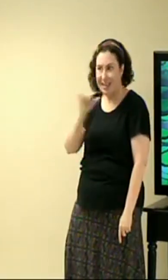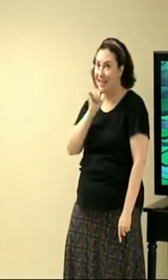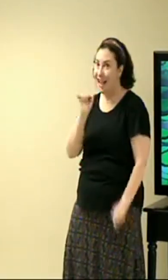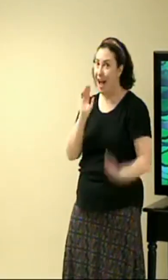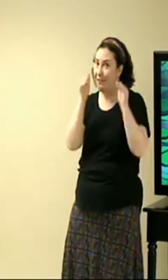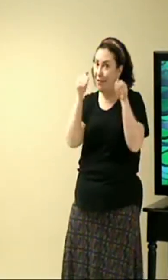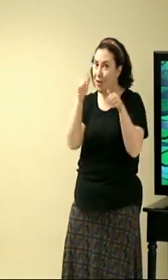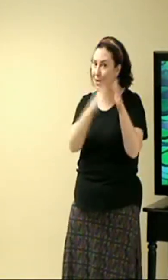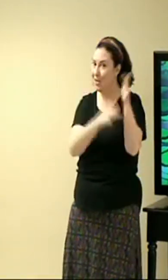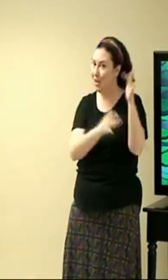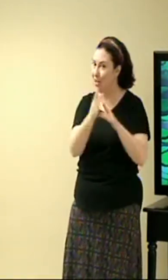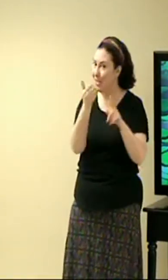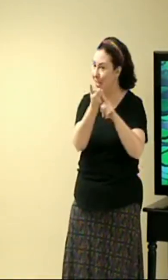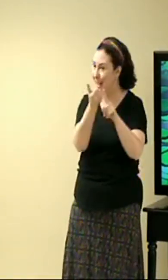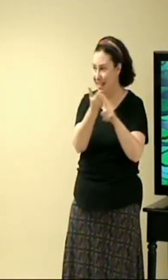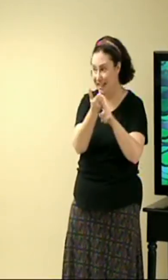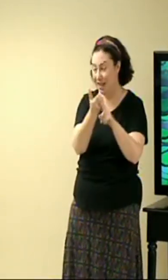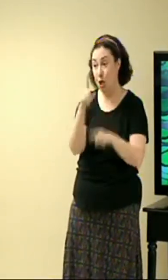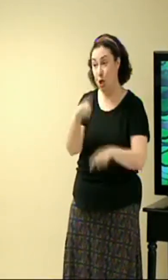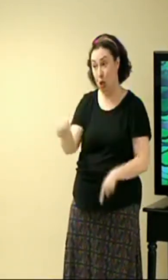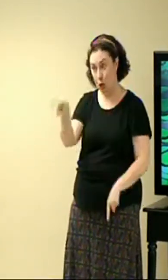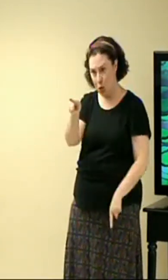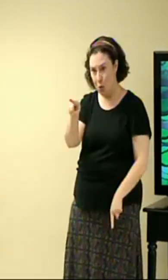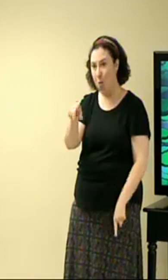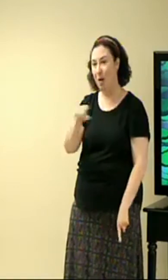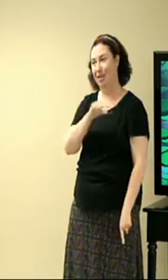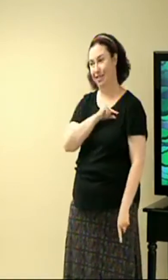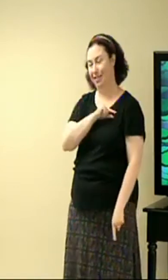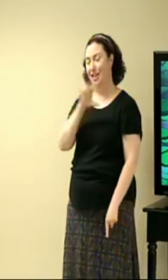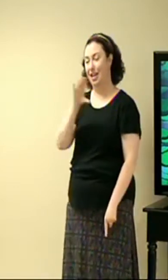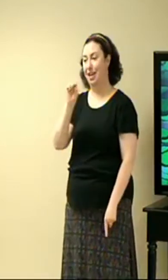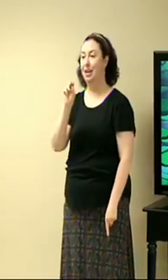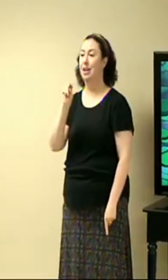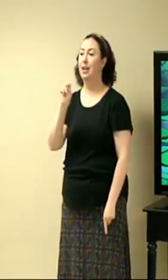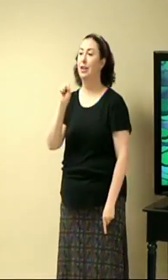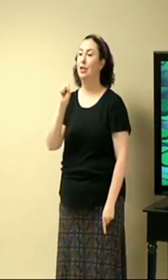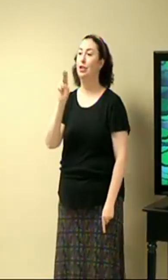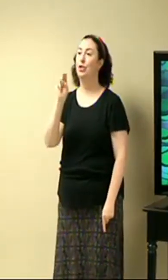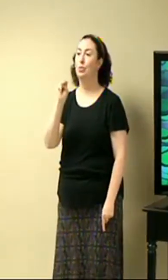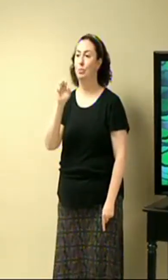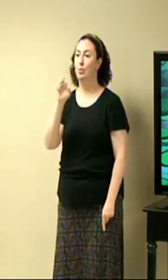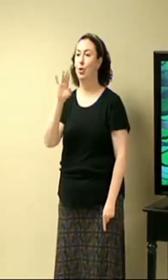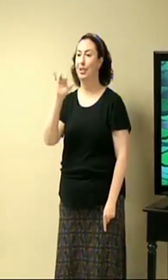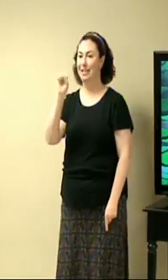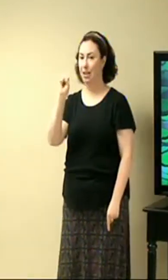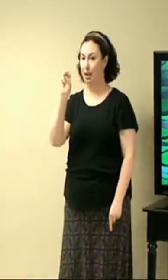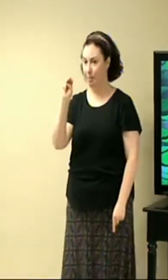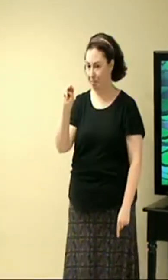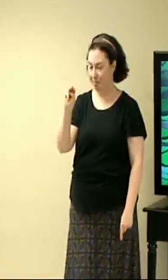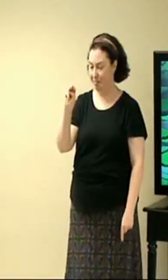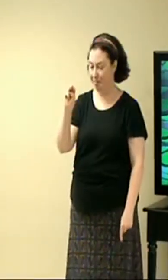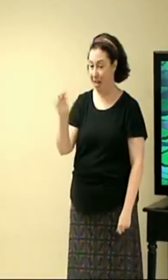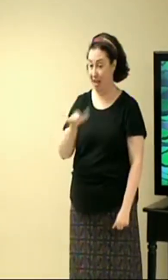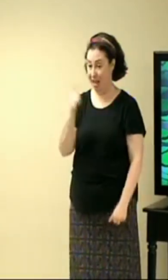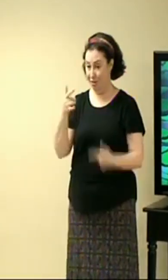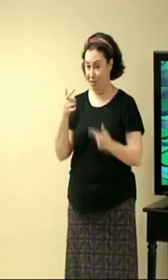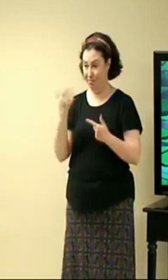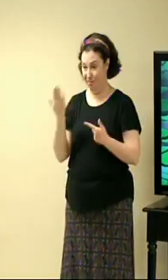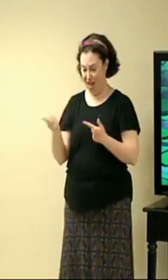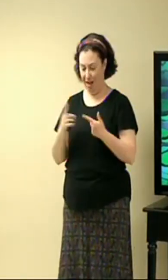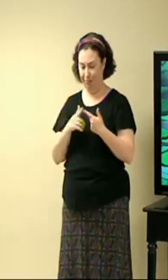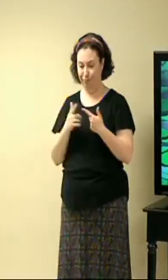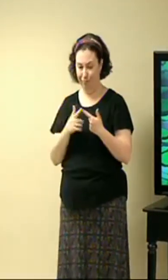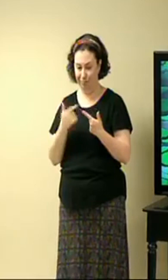are guilty of consumerism. Another symptom that I see is the fact that anytime there's conflict, like if you have a problem